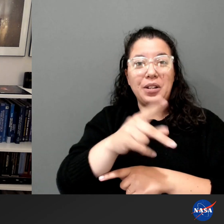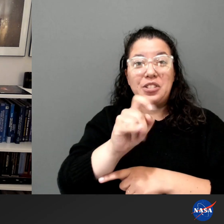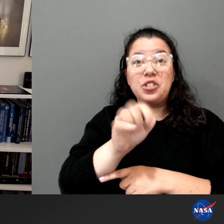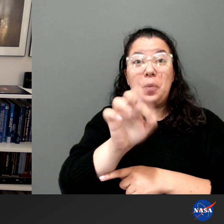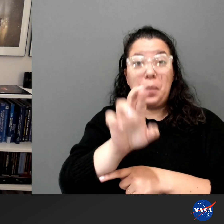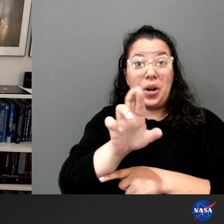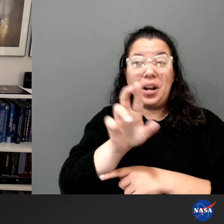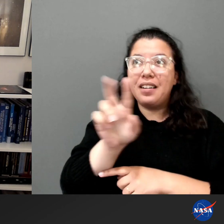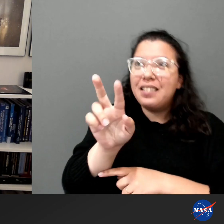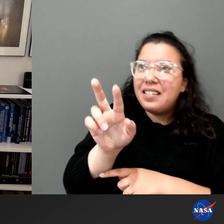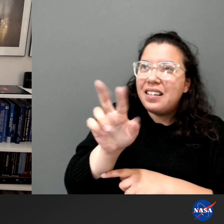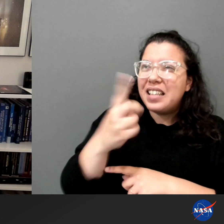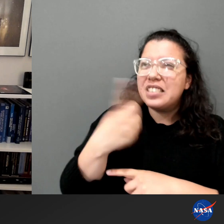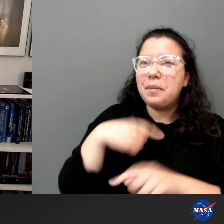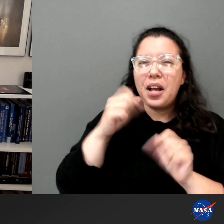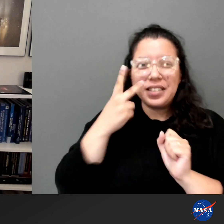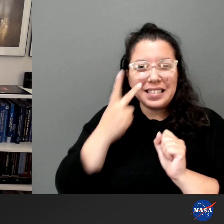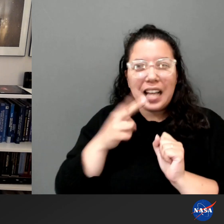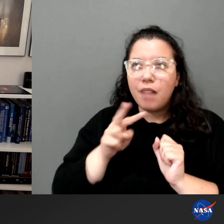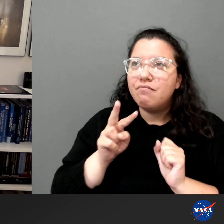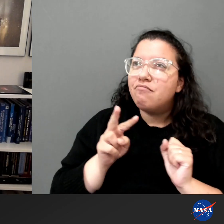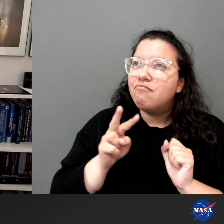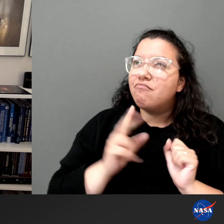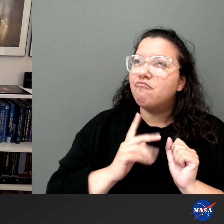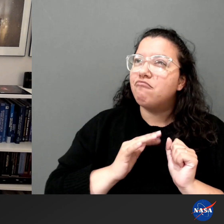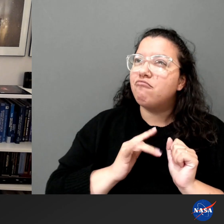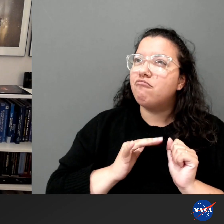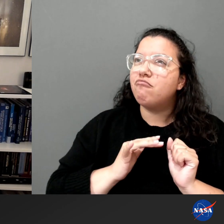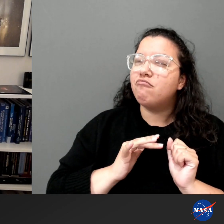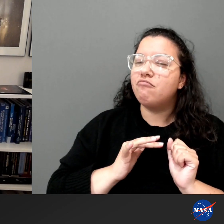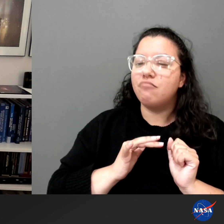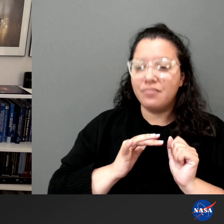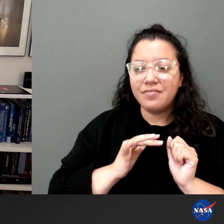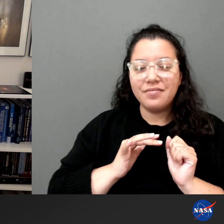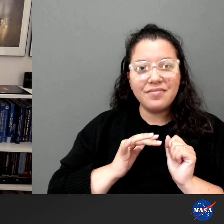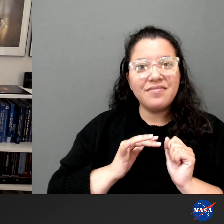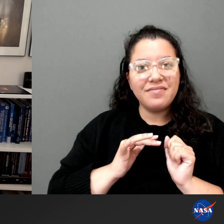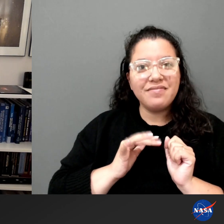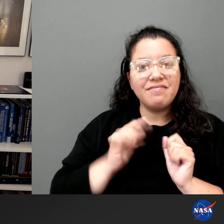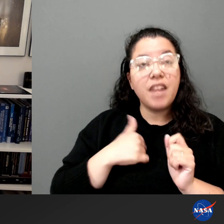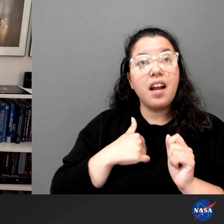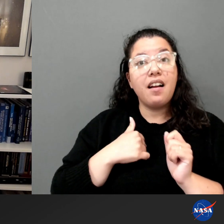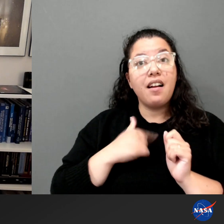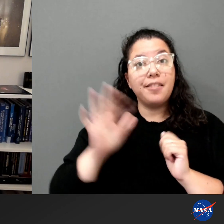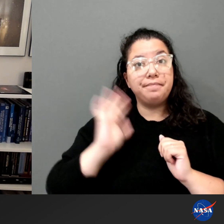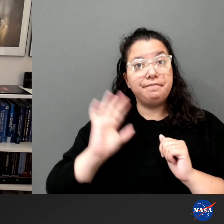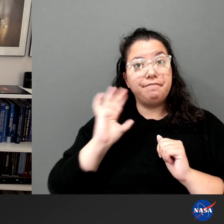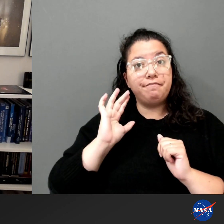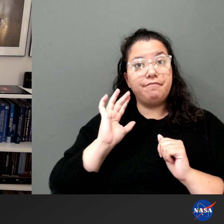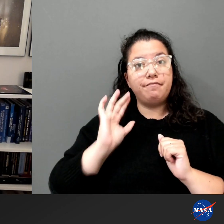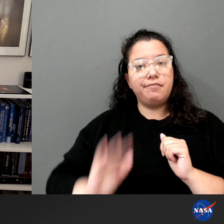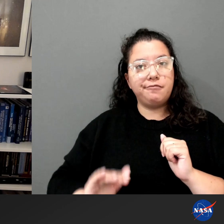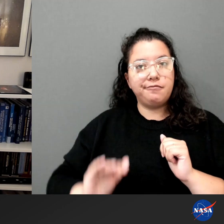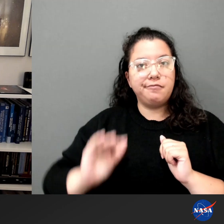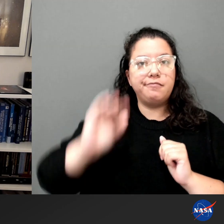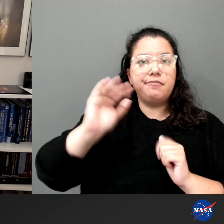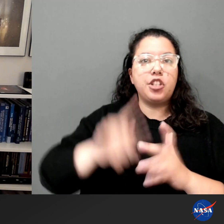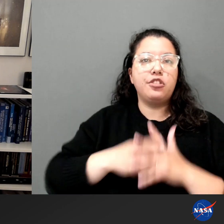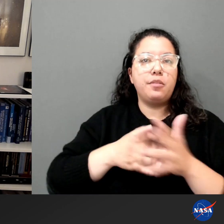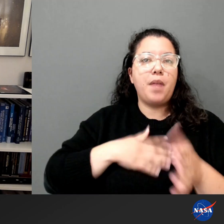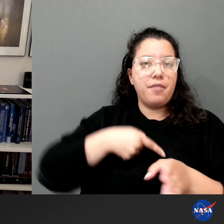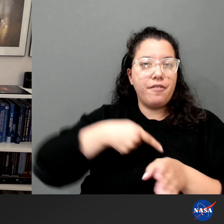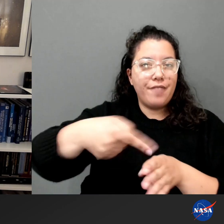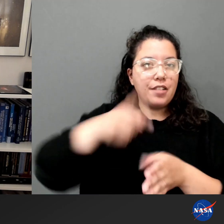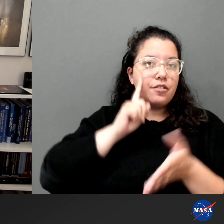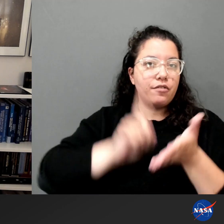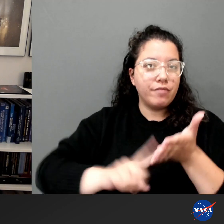to look at. And when I started doing my professional work and research, someone asked me,